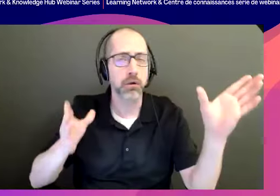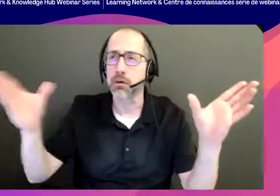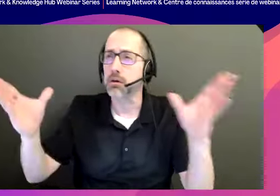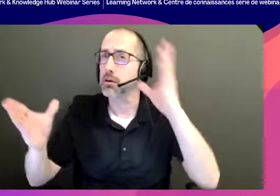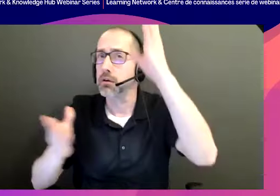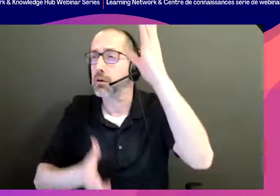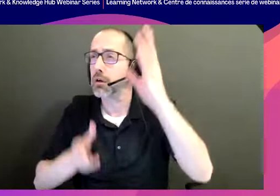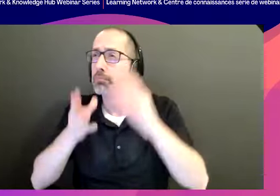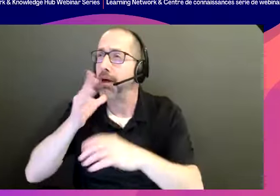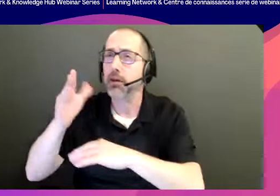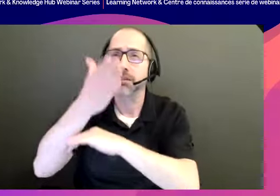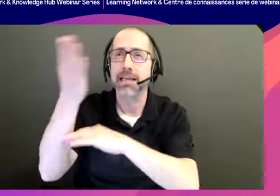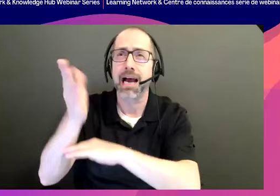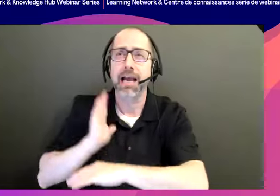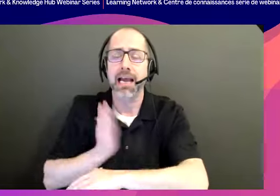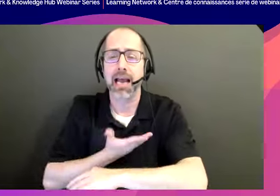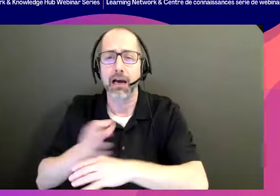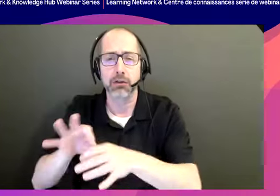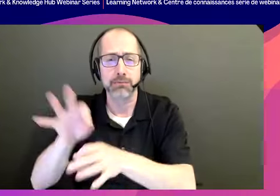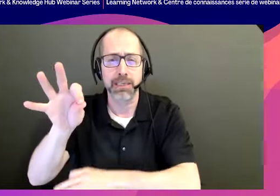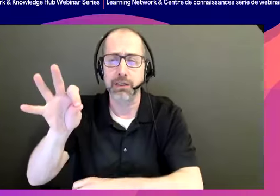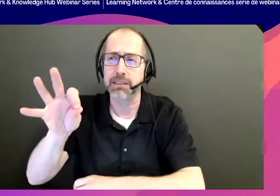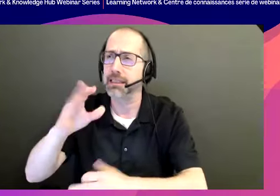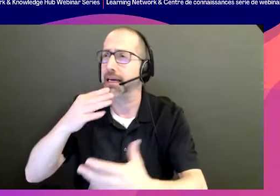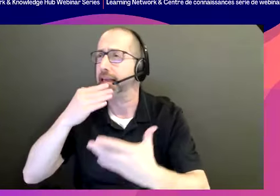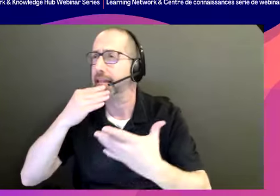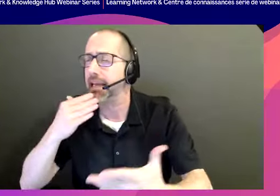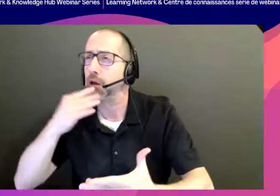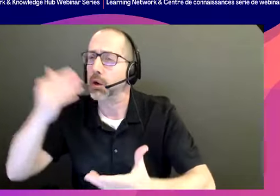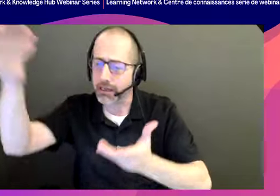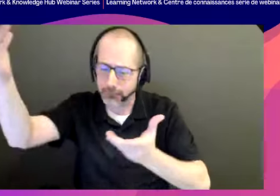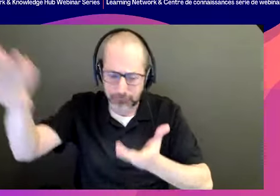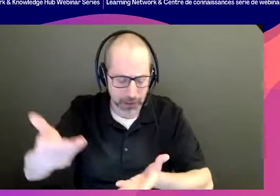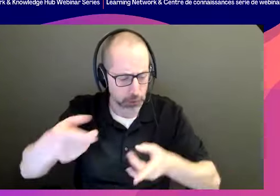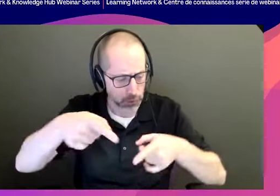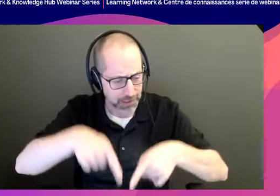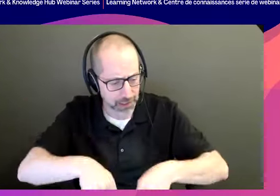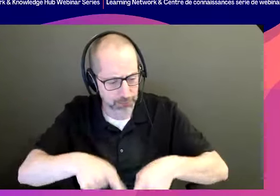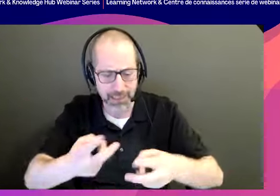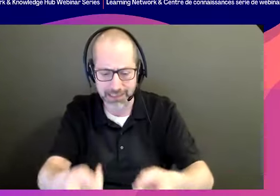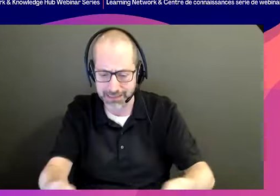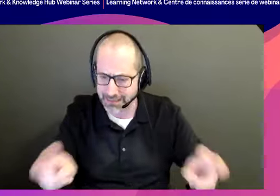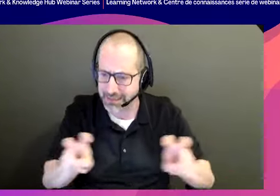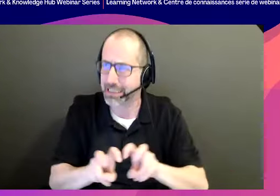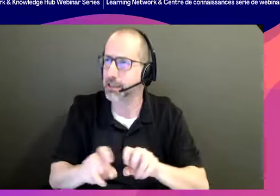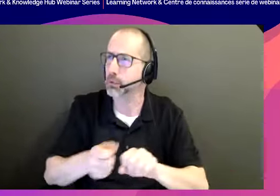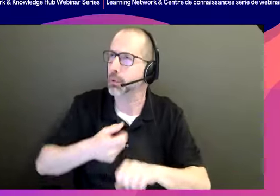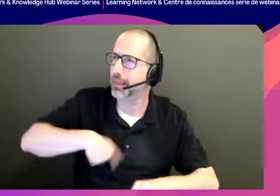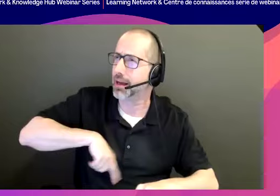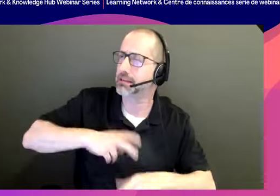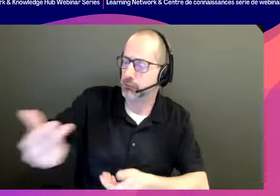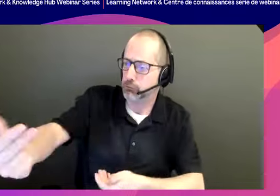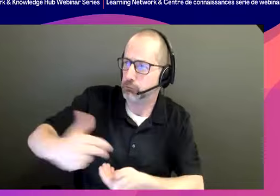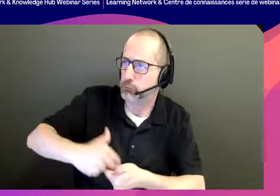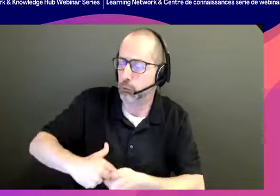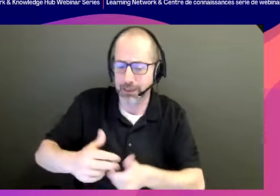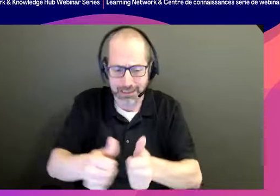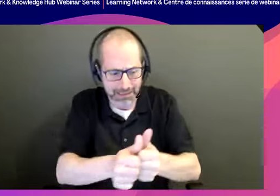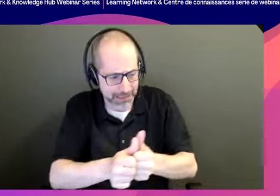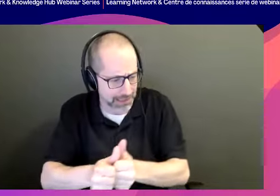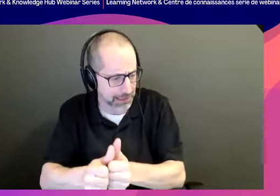I just say thank you, and I invite you to be with us today as we sit in this circle together, sharing words,